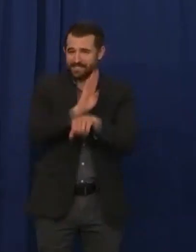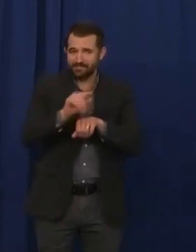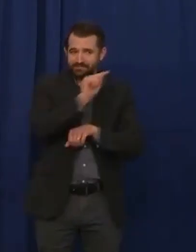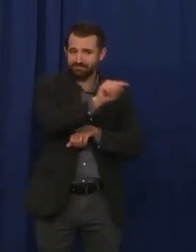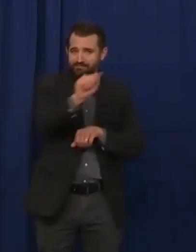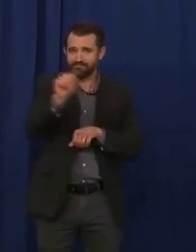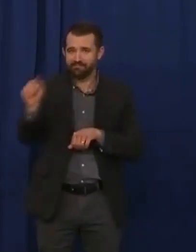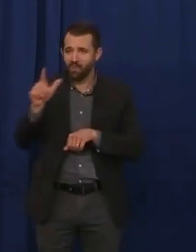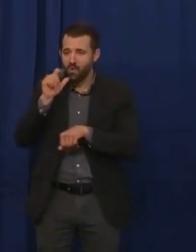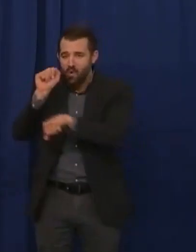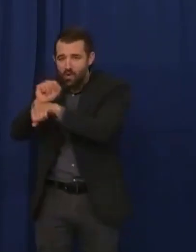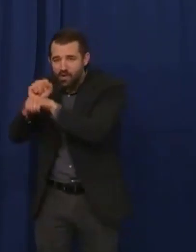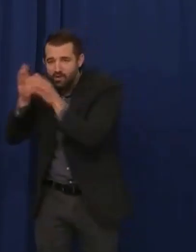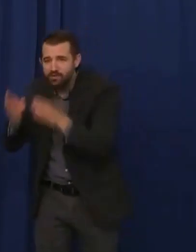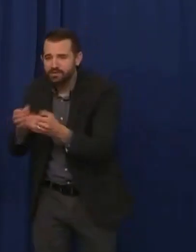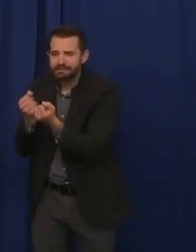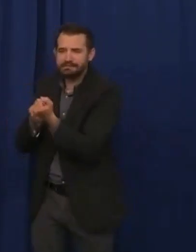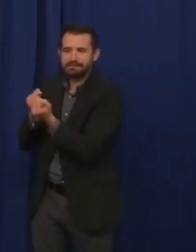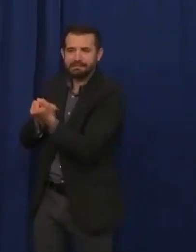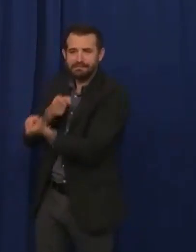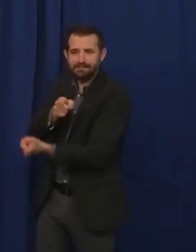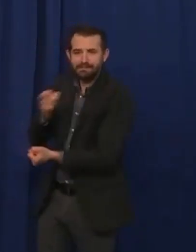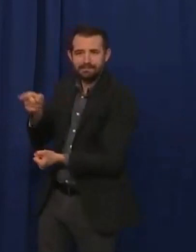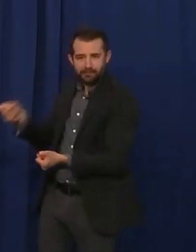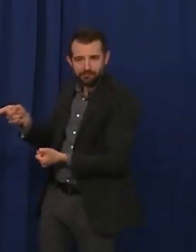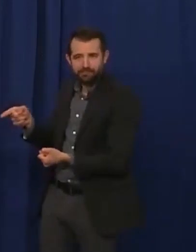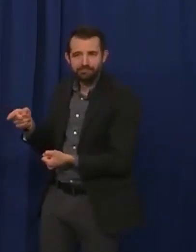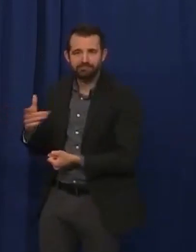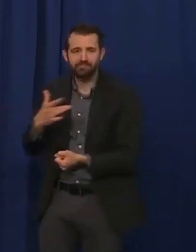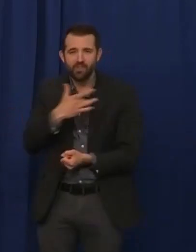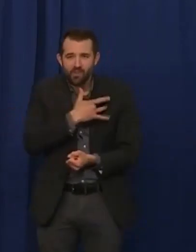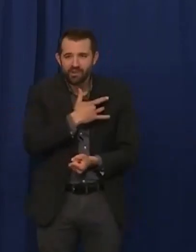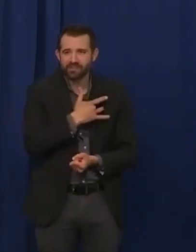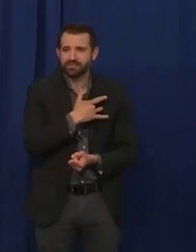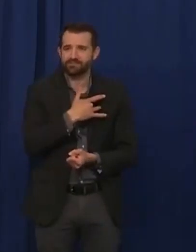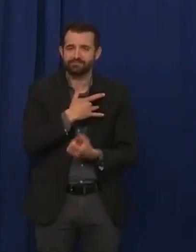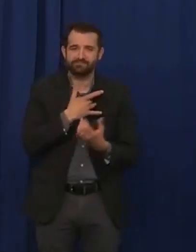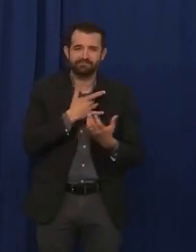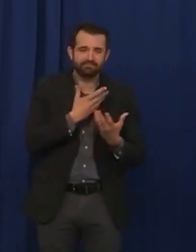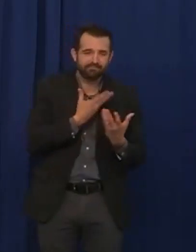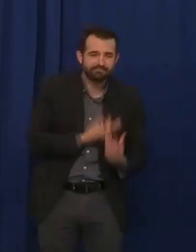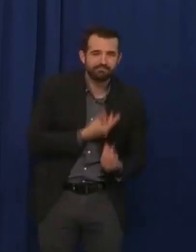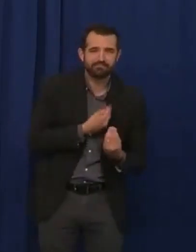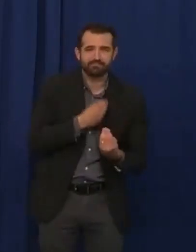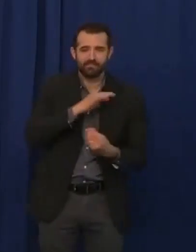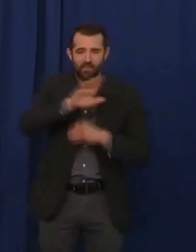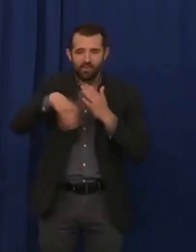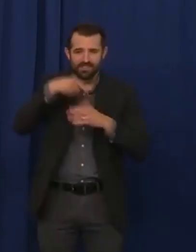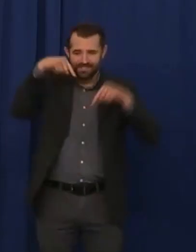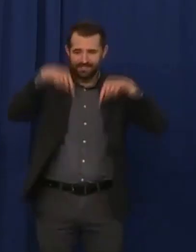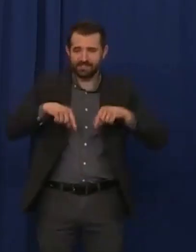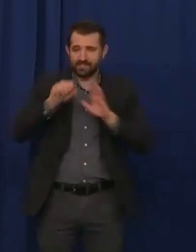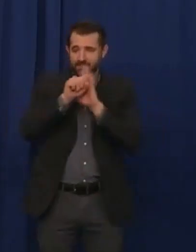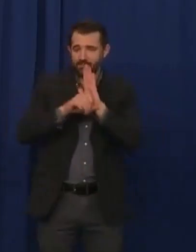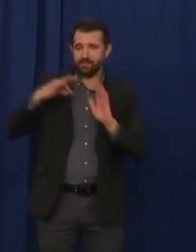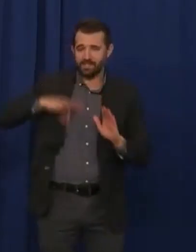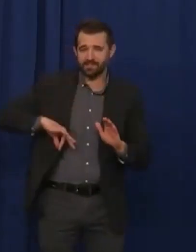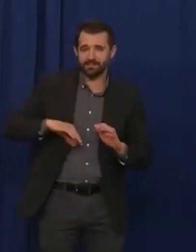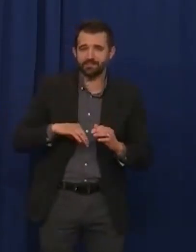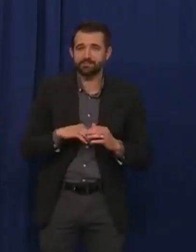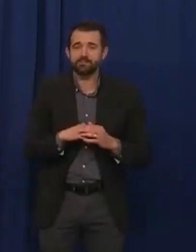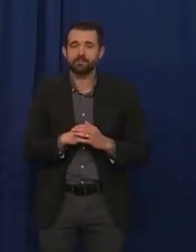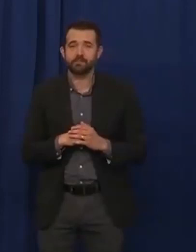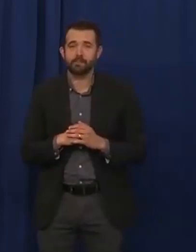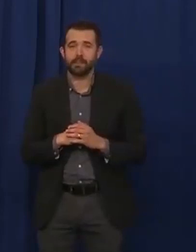and women who are the heart and soul of our state. At the same time, they and